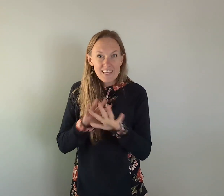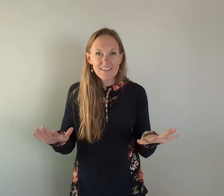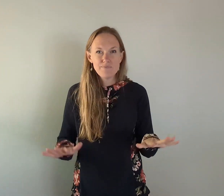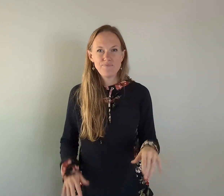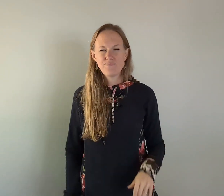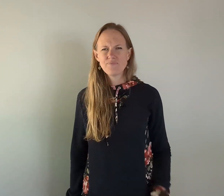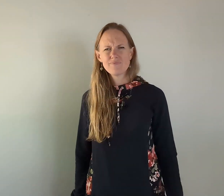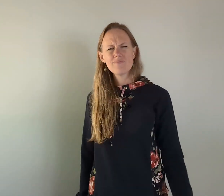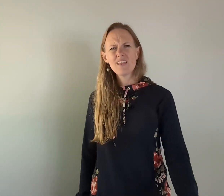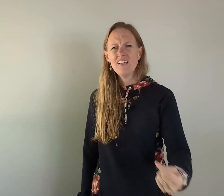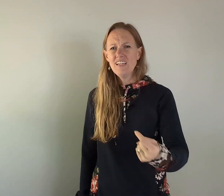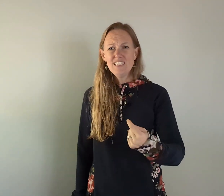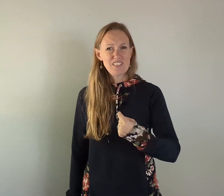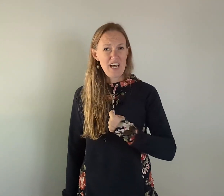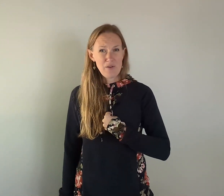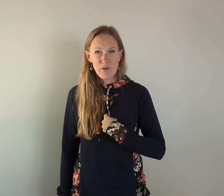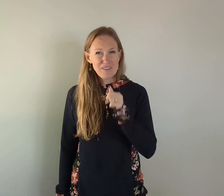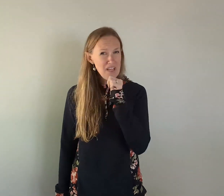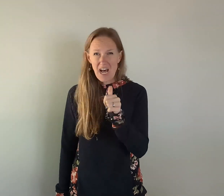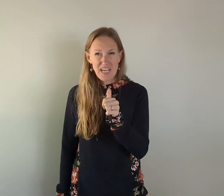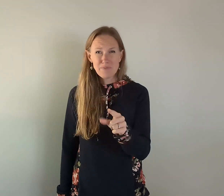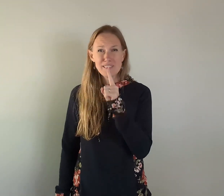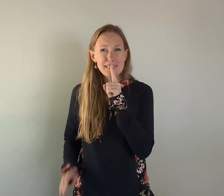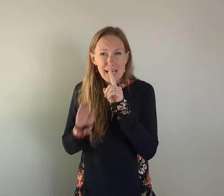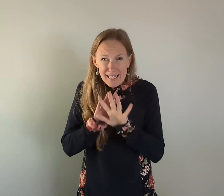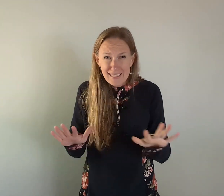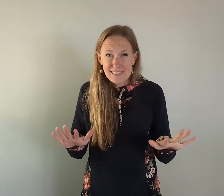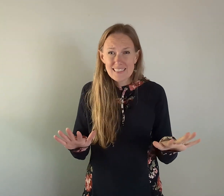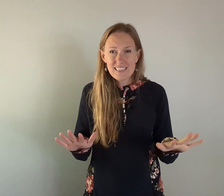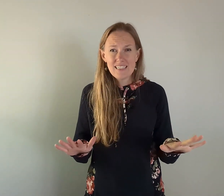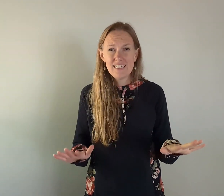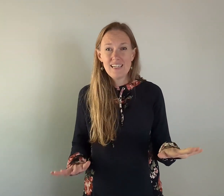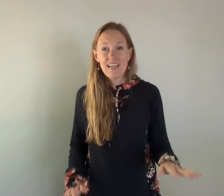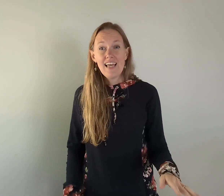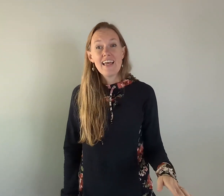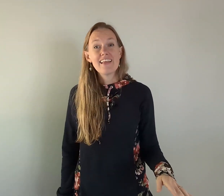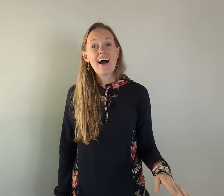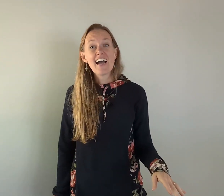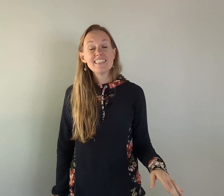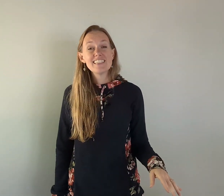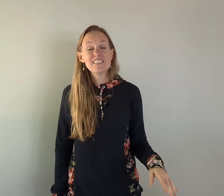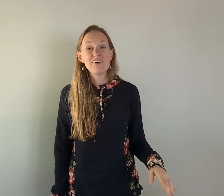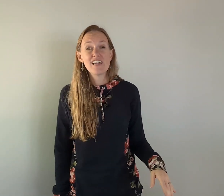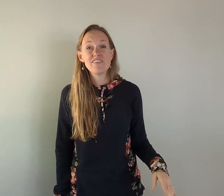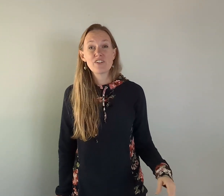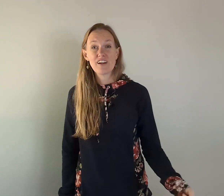okay? So I will not be silent. And then I testify of your